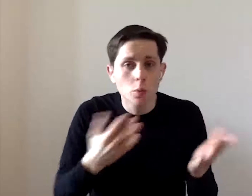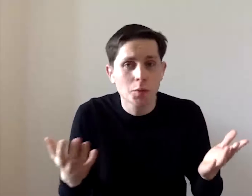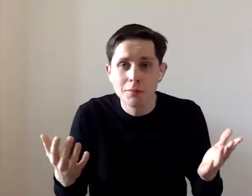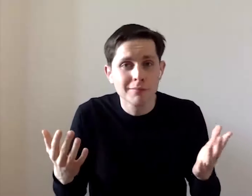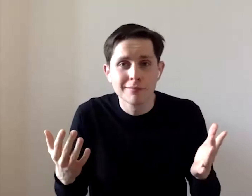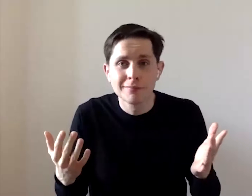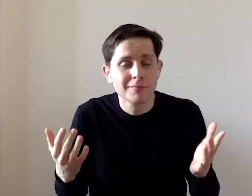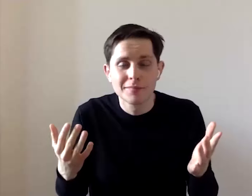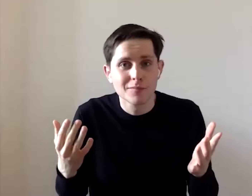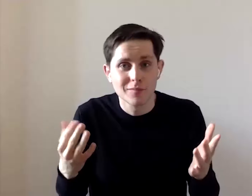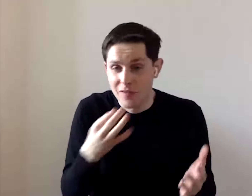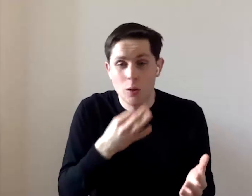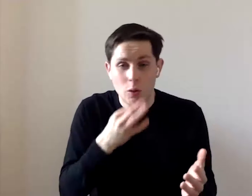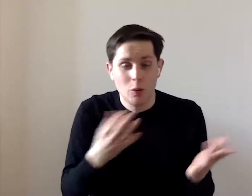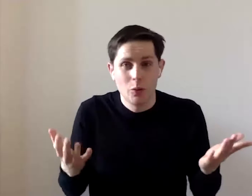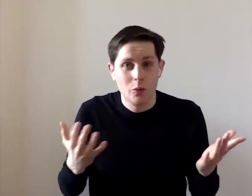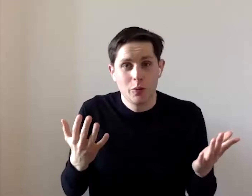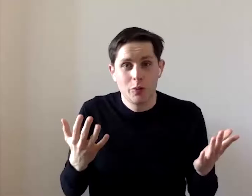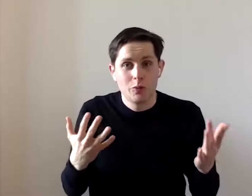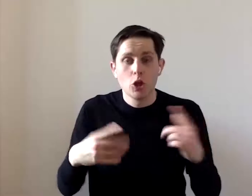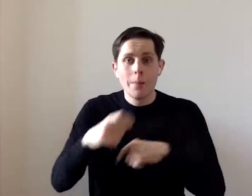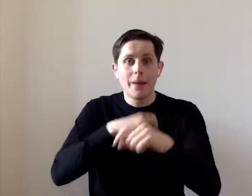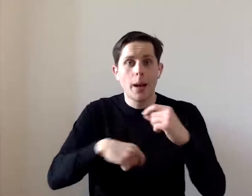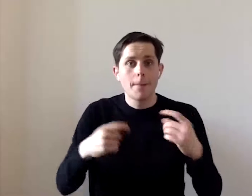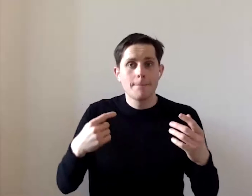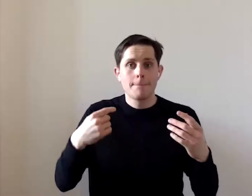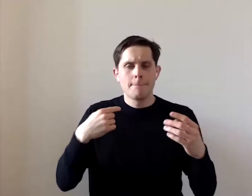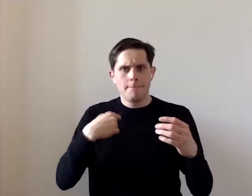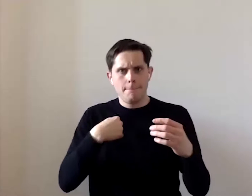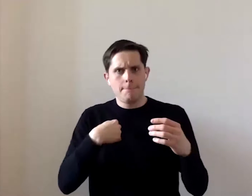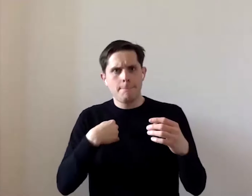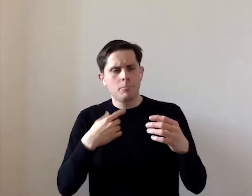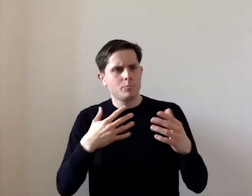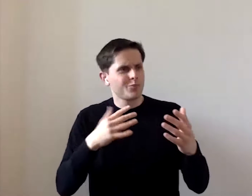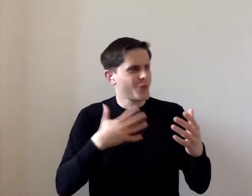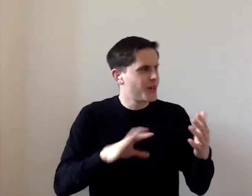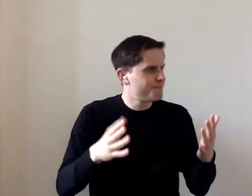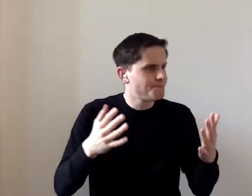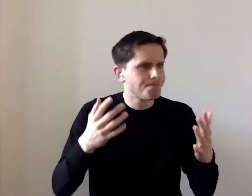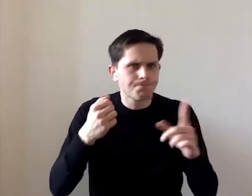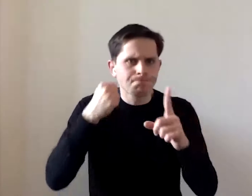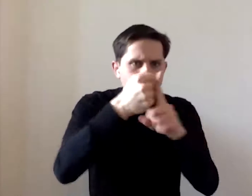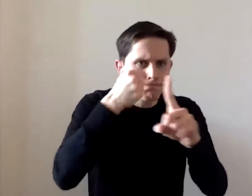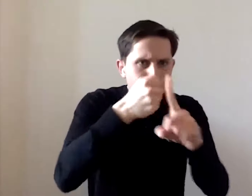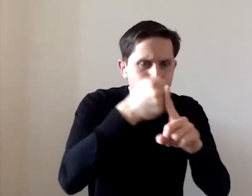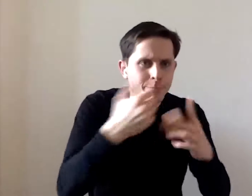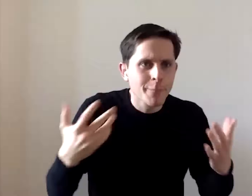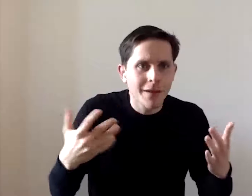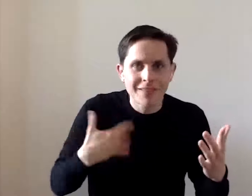disabled architectural students, either prospective or in education or graduated, it almost feels